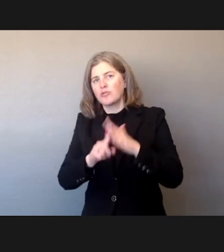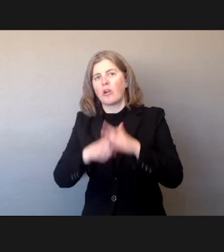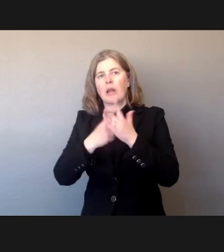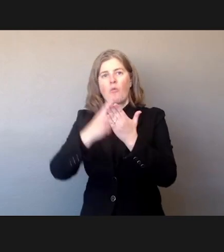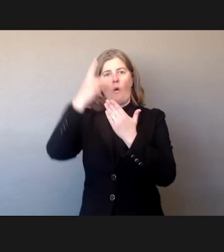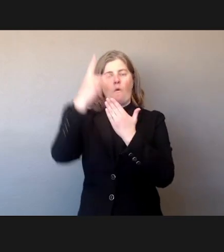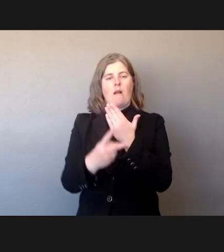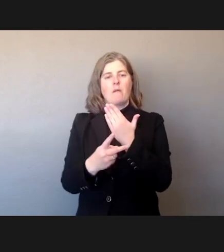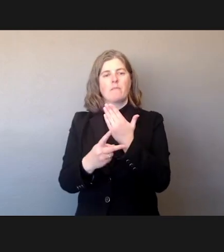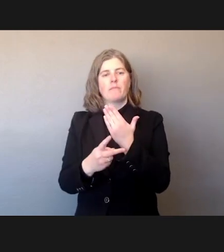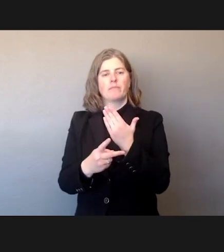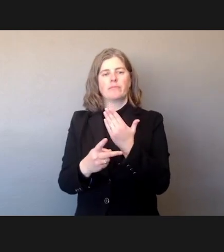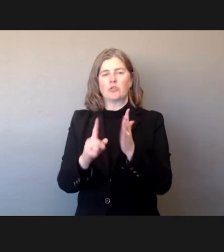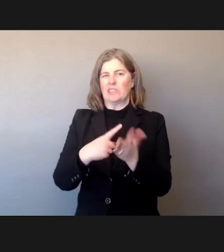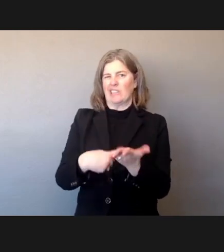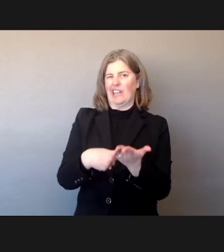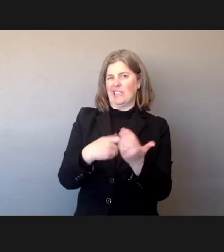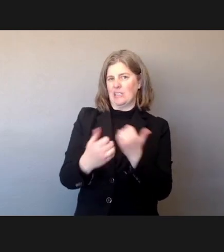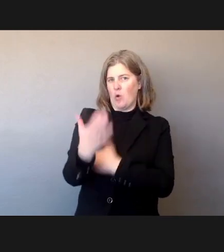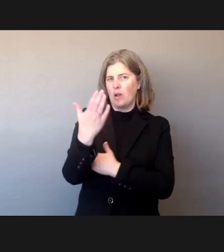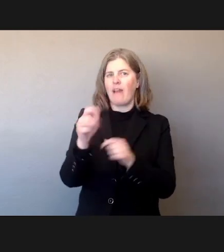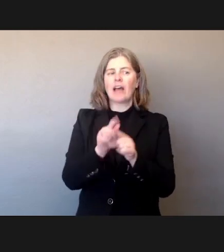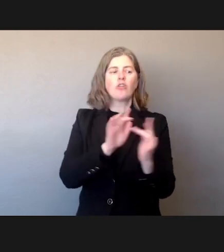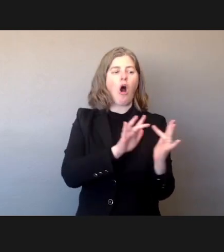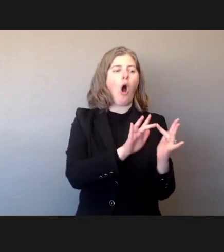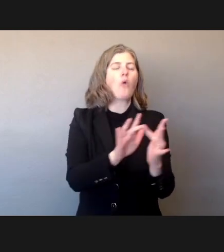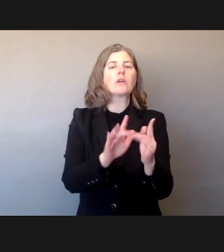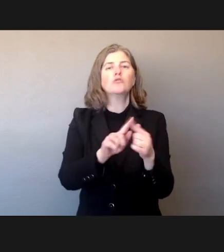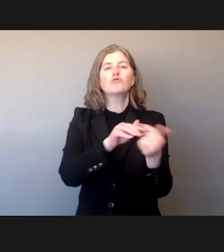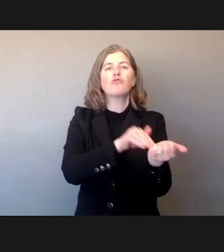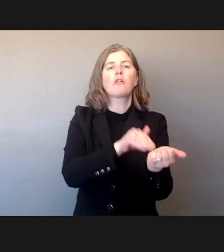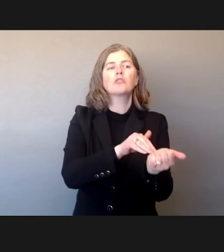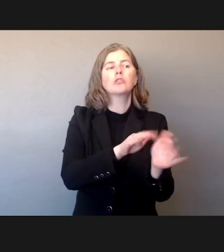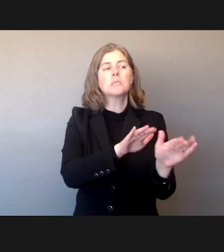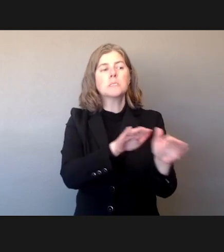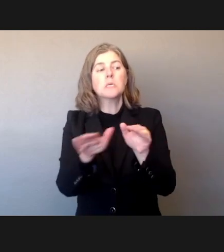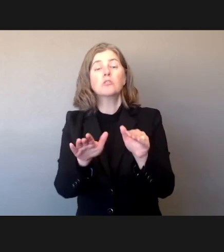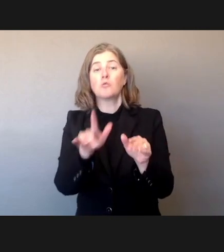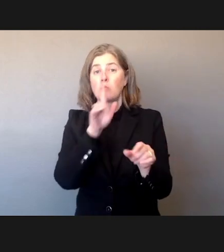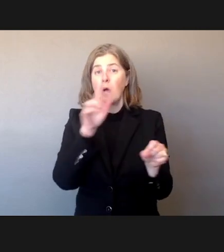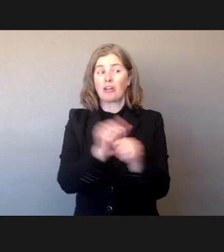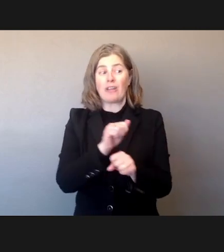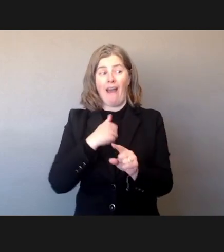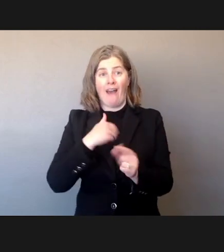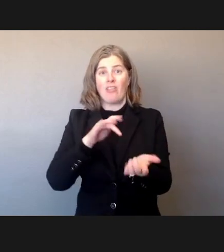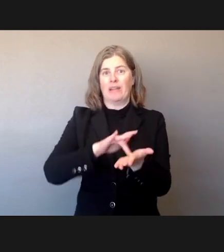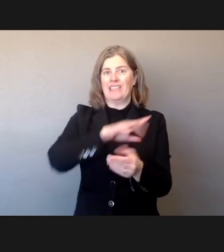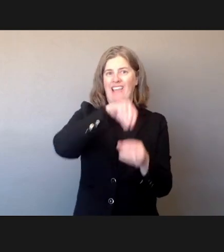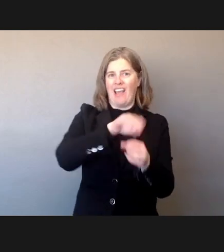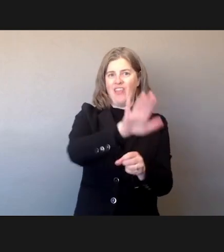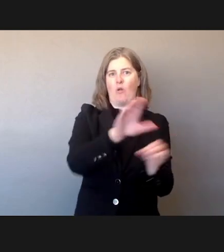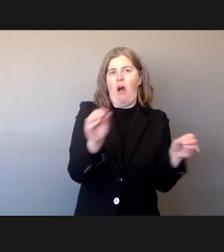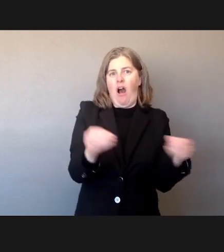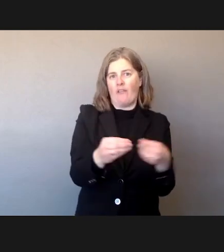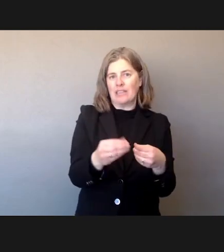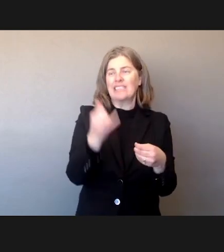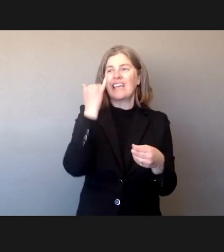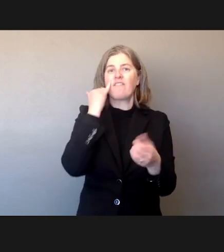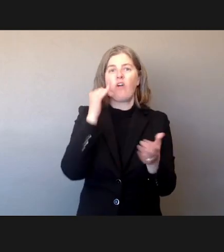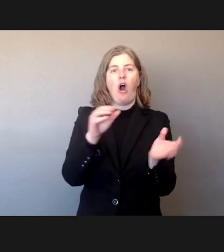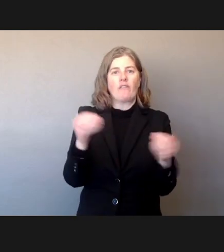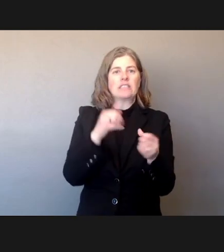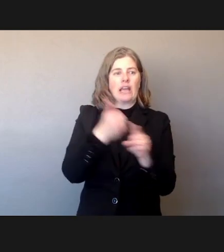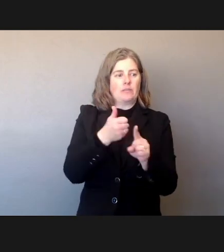and discussed today sort of an outreach to providers to actually have the med in the office for those offices that can